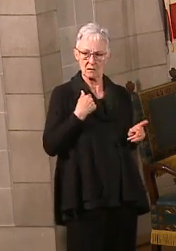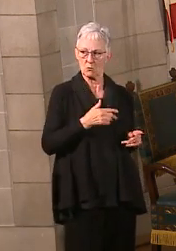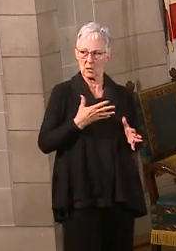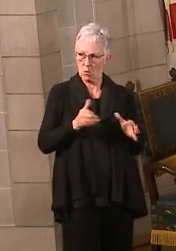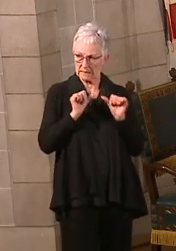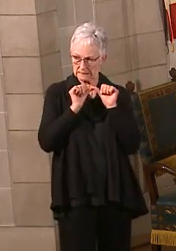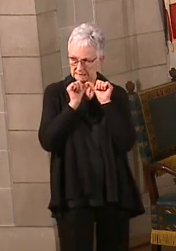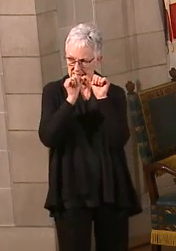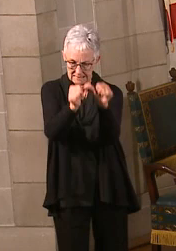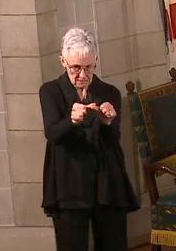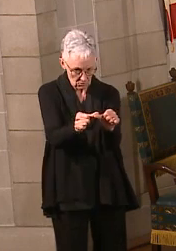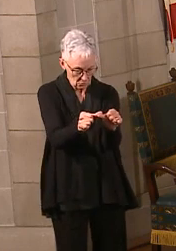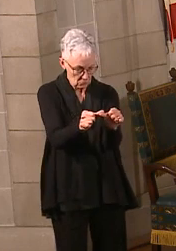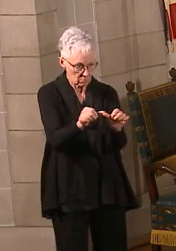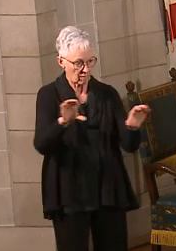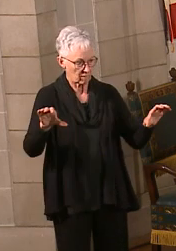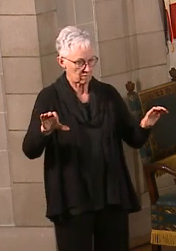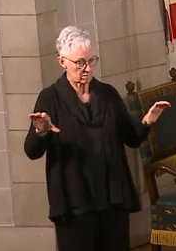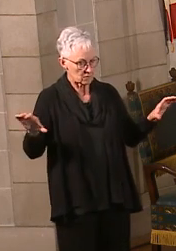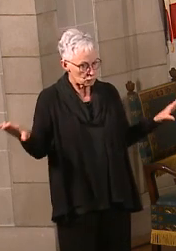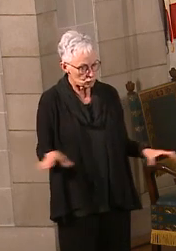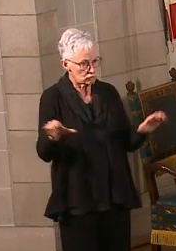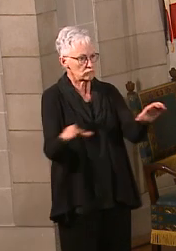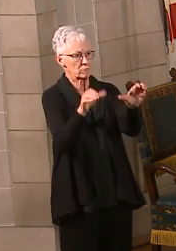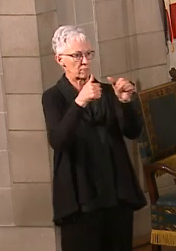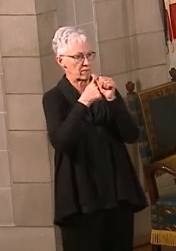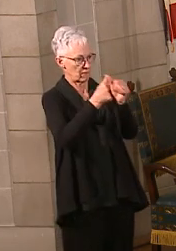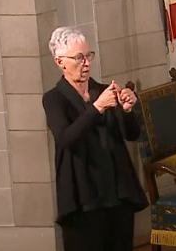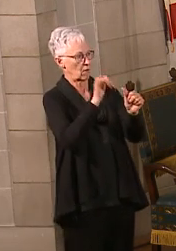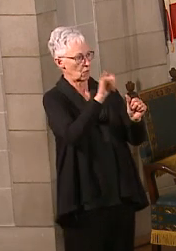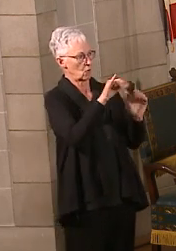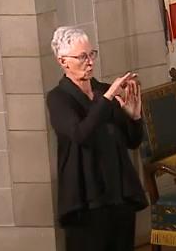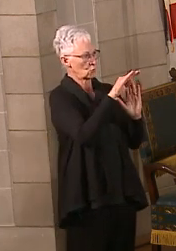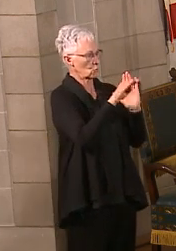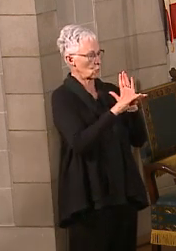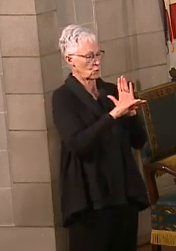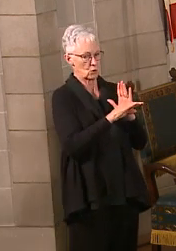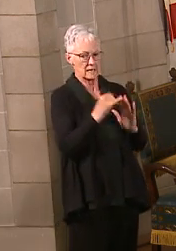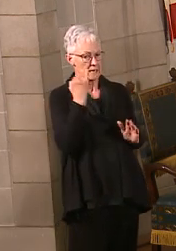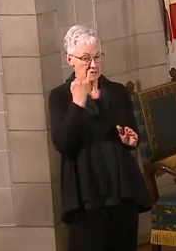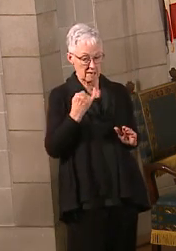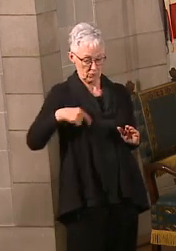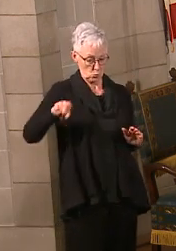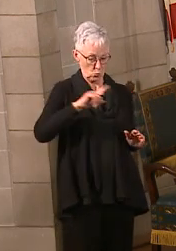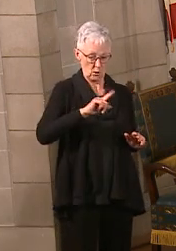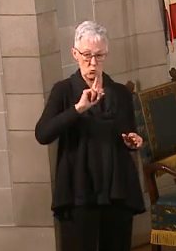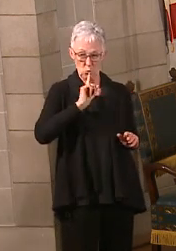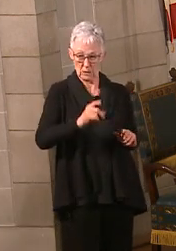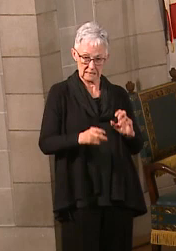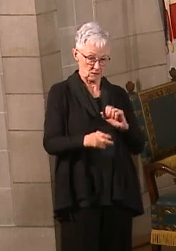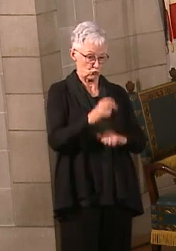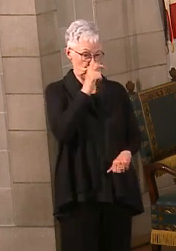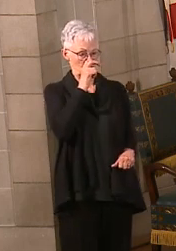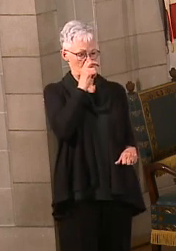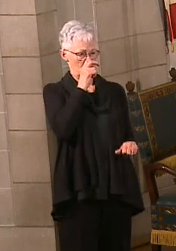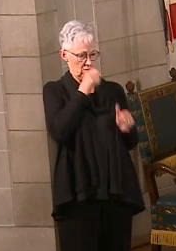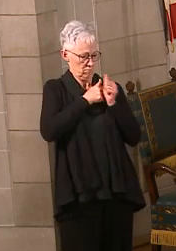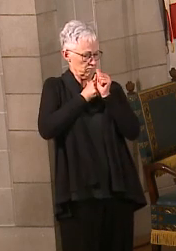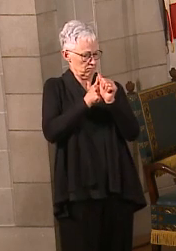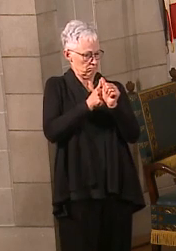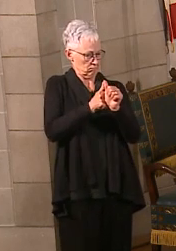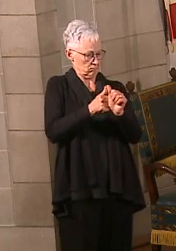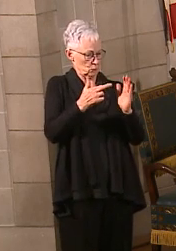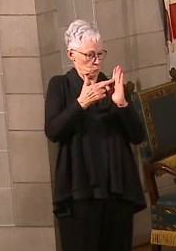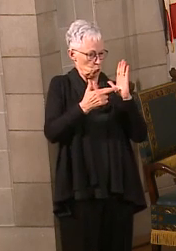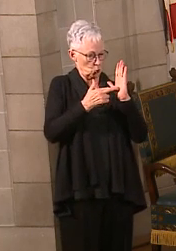effort going. We can't get complacent. We need to redouble our efforts for the next 3 weeks here and really work as Nebraskans to stay home,